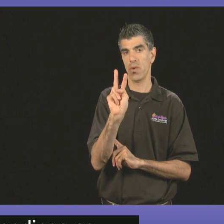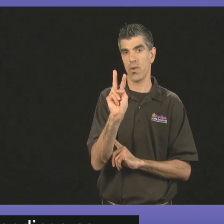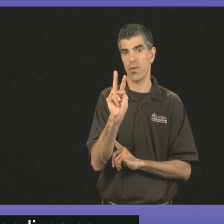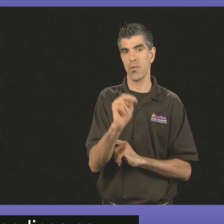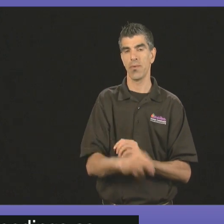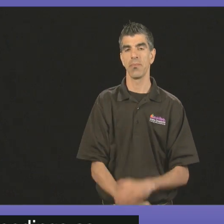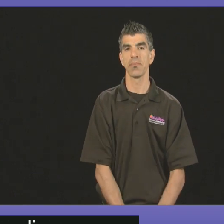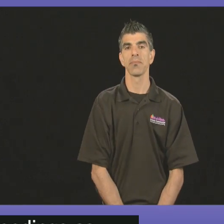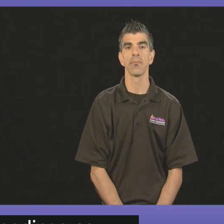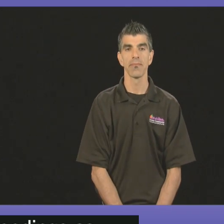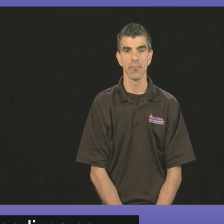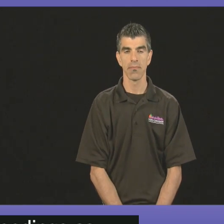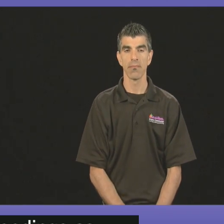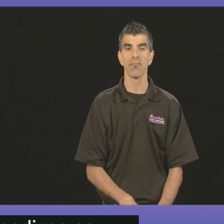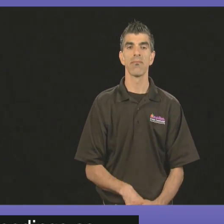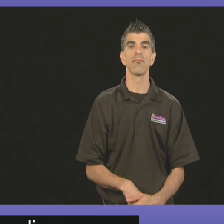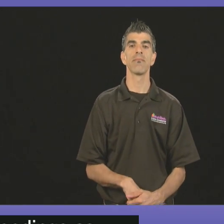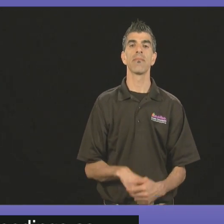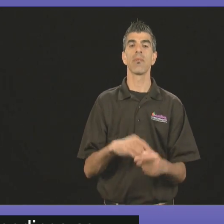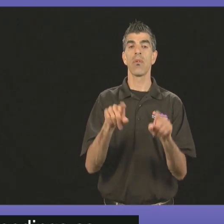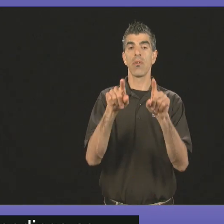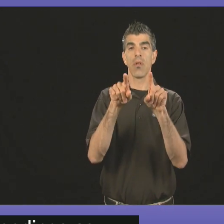12-242.